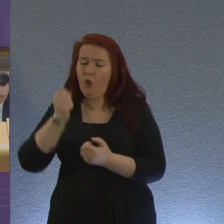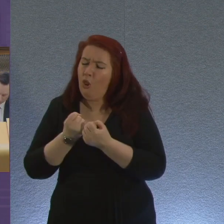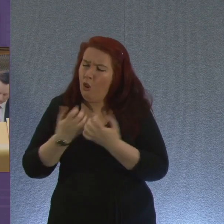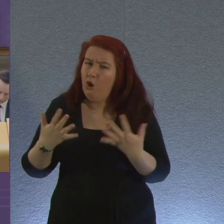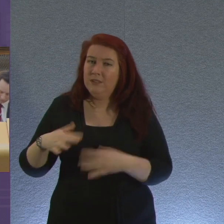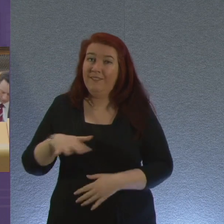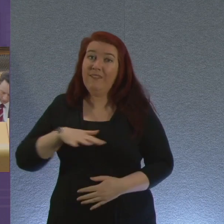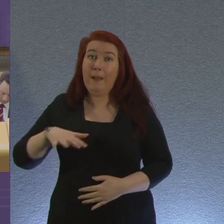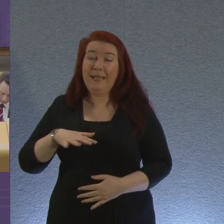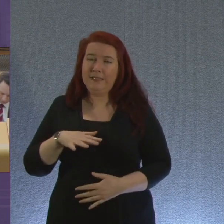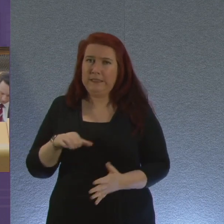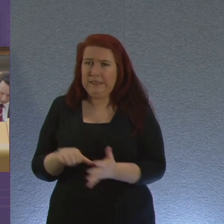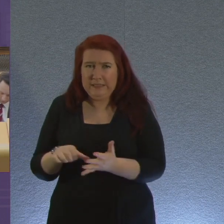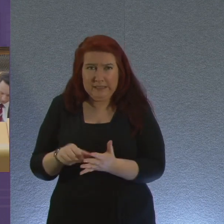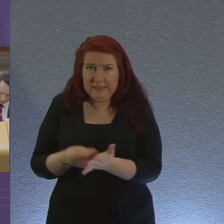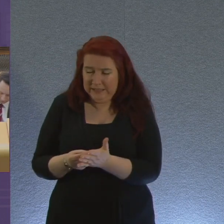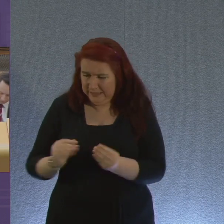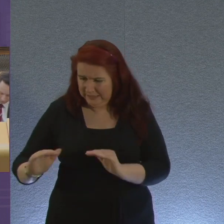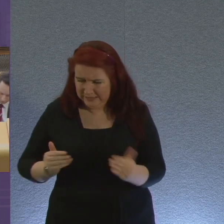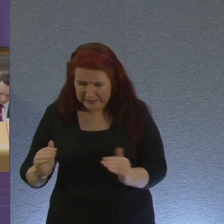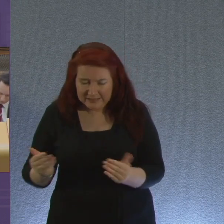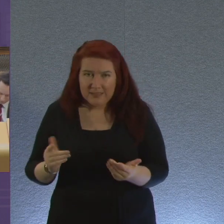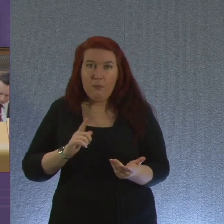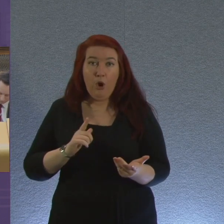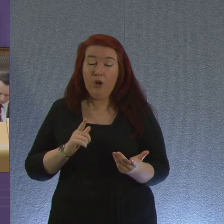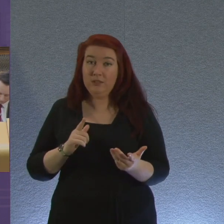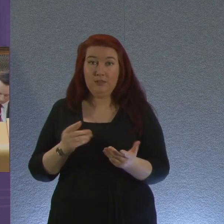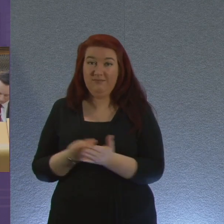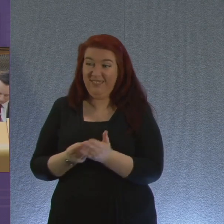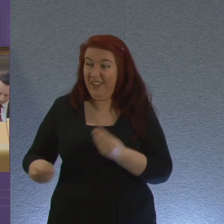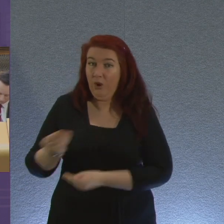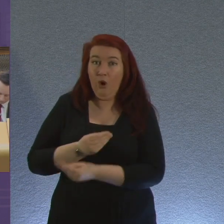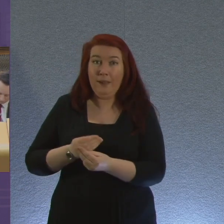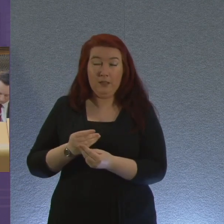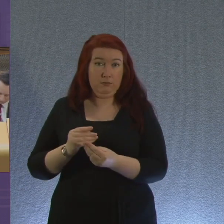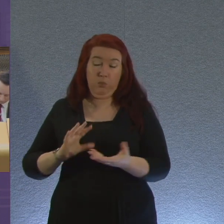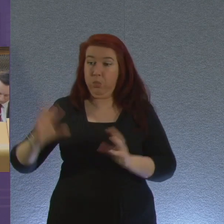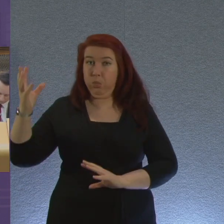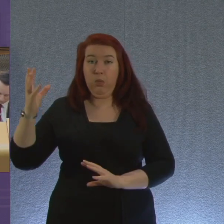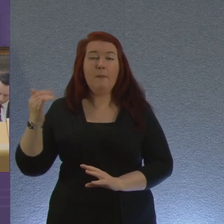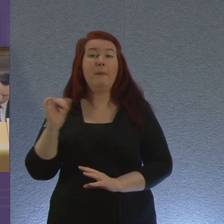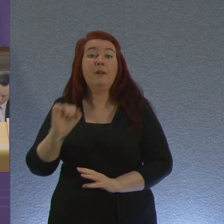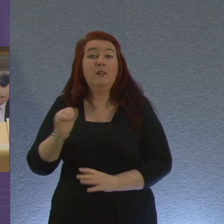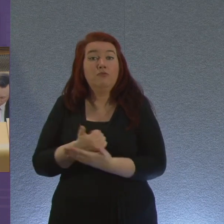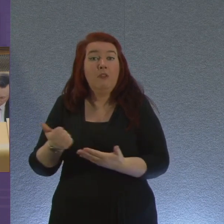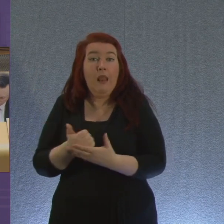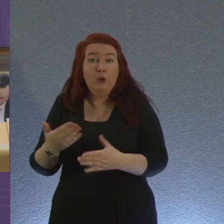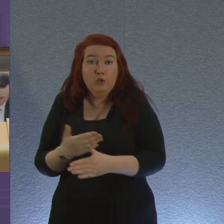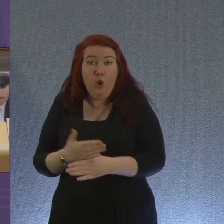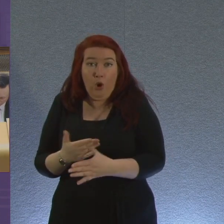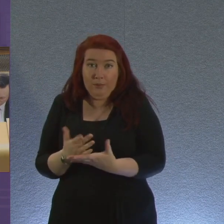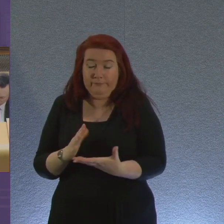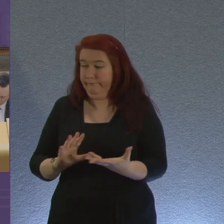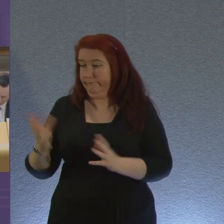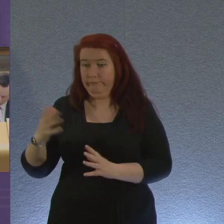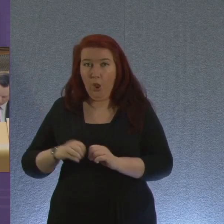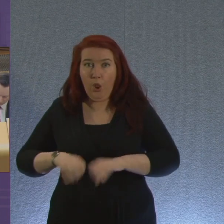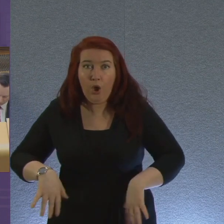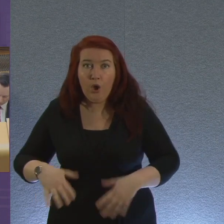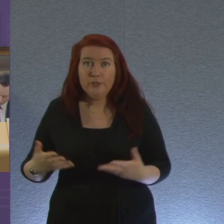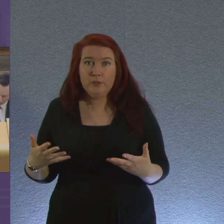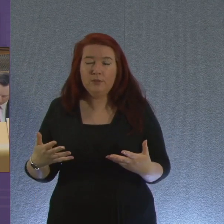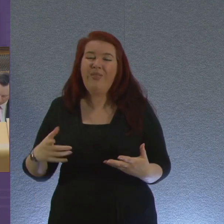financial position because of the economic disruption, perhaps because they have lost their normal employment. So on that basis,